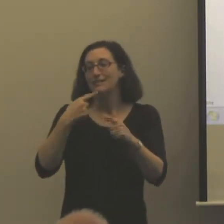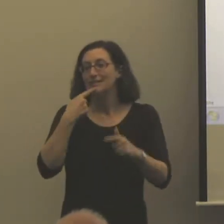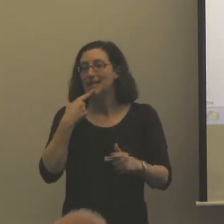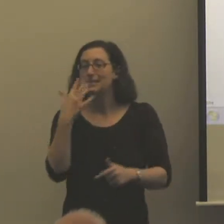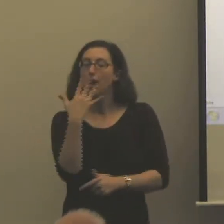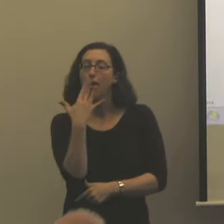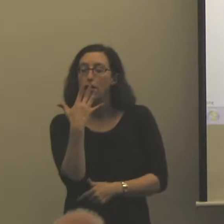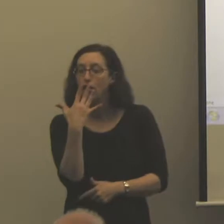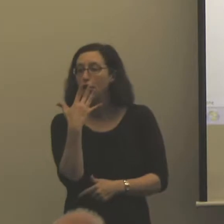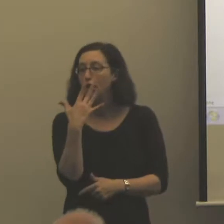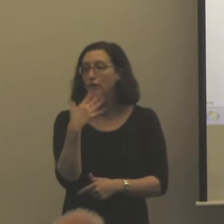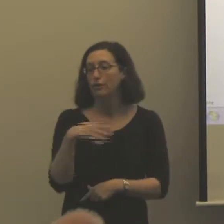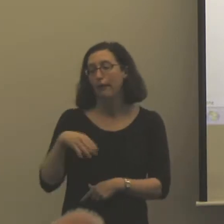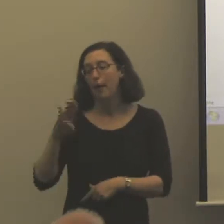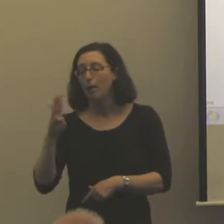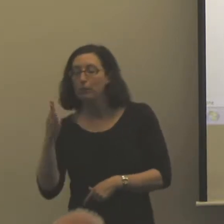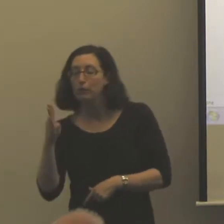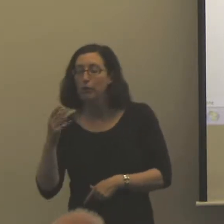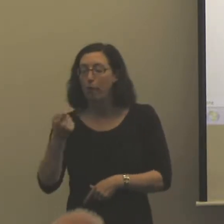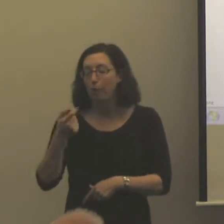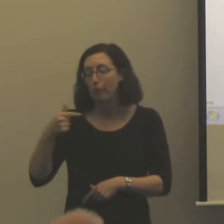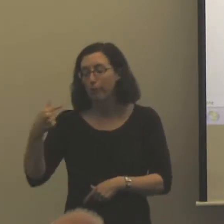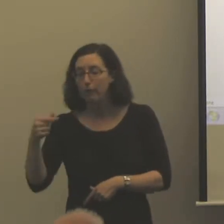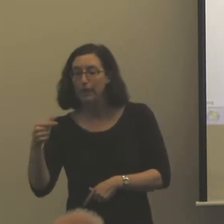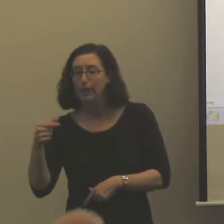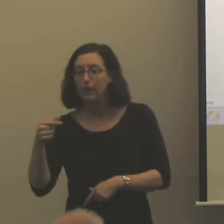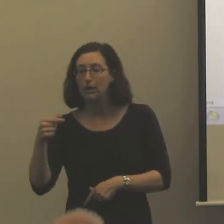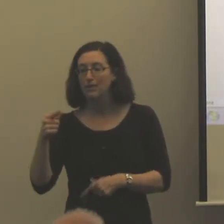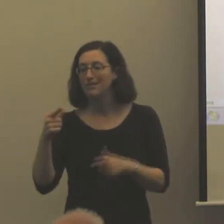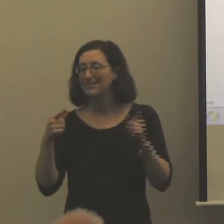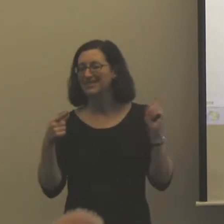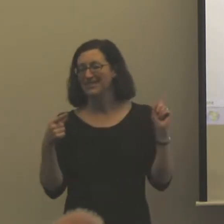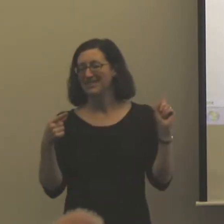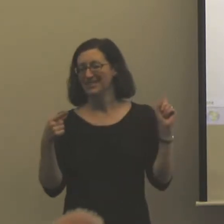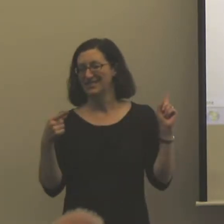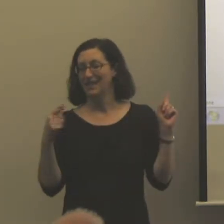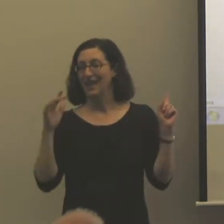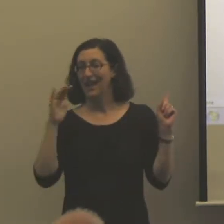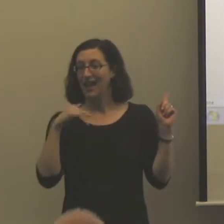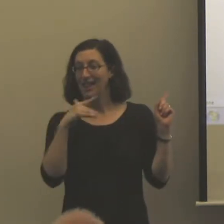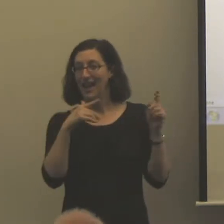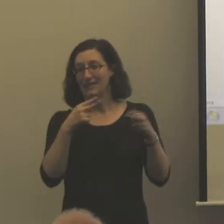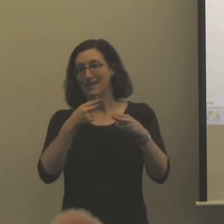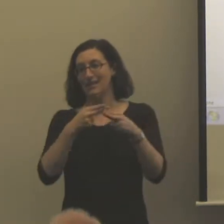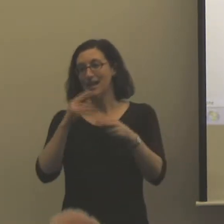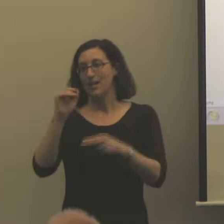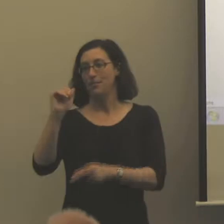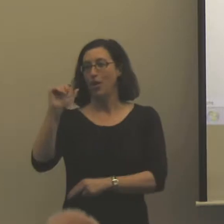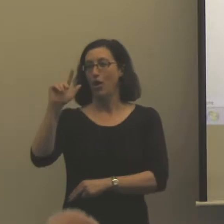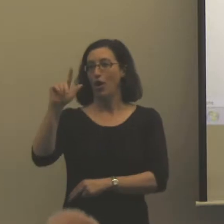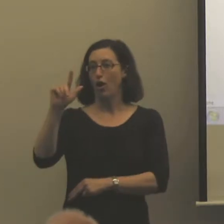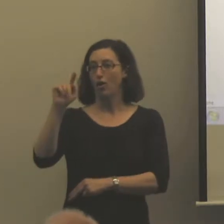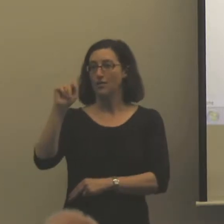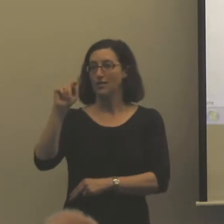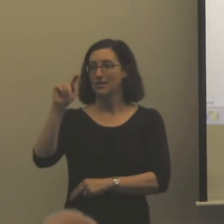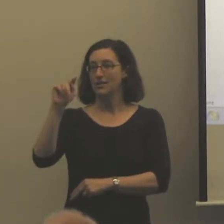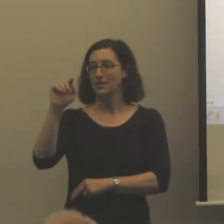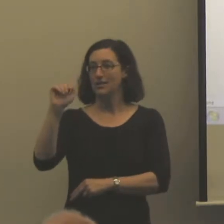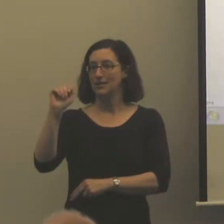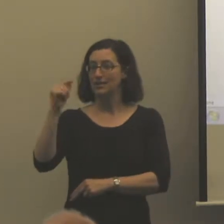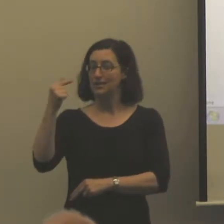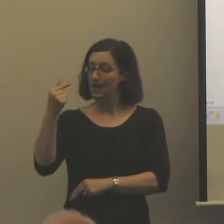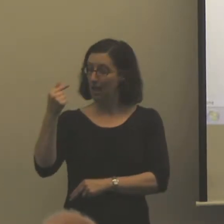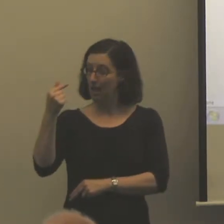style with a slight slant across the top banner. So this is something called alt tag. Right, and it's an opportunity